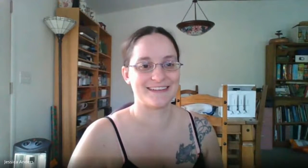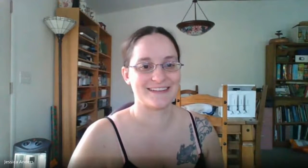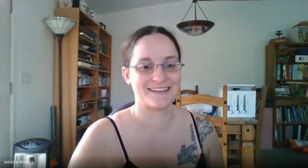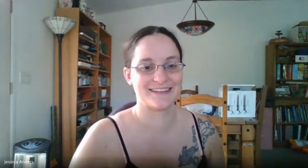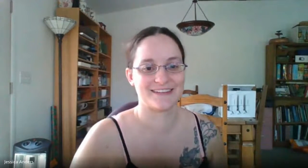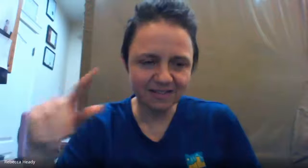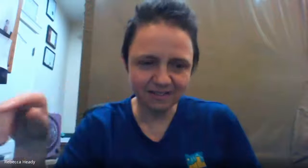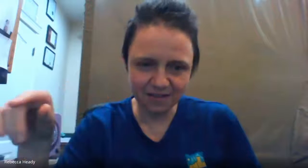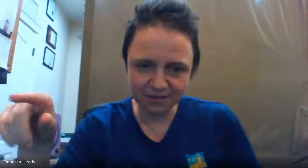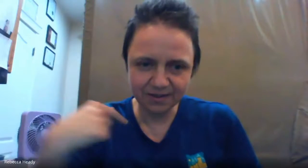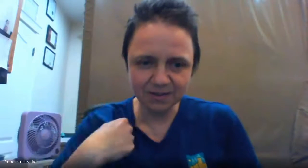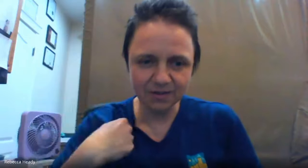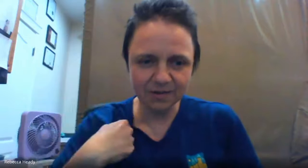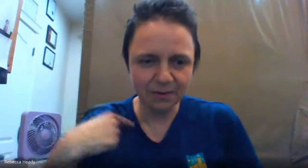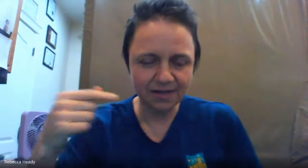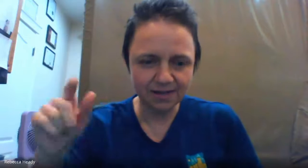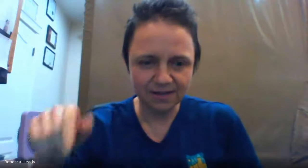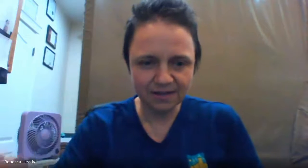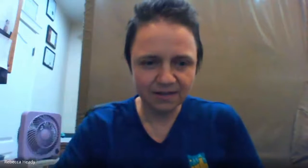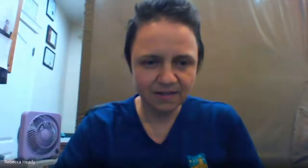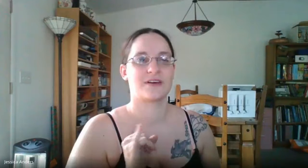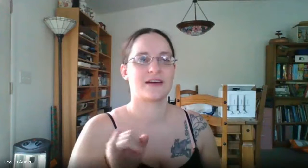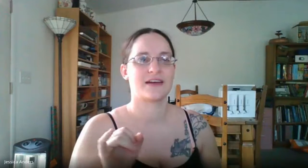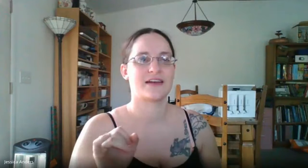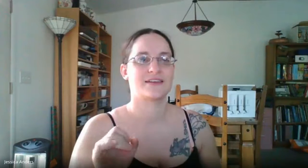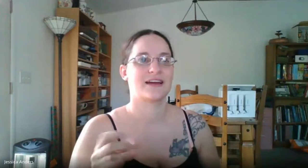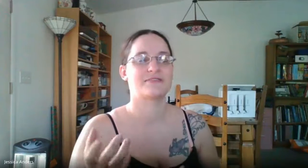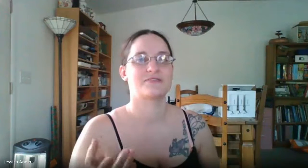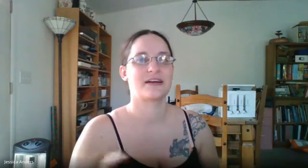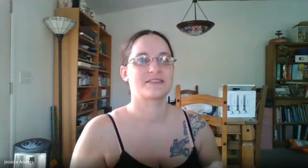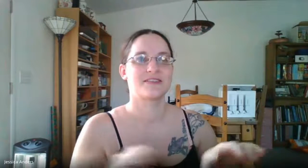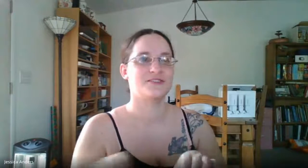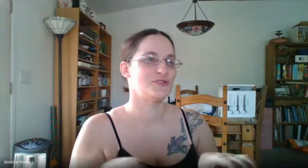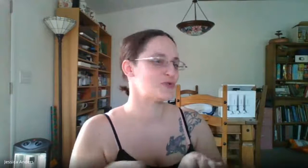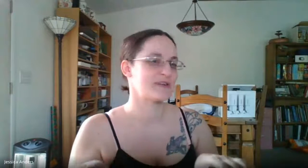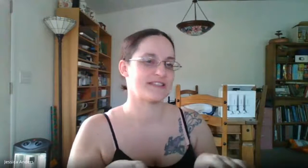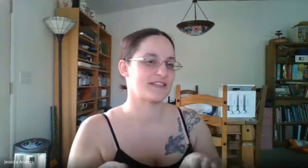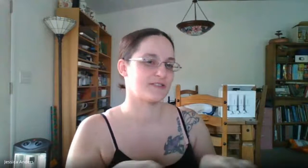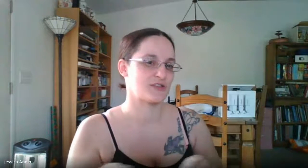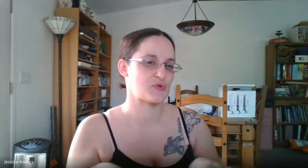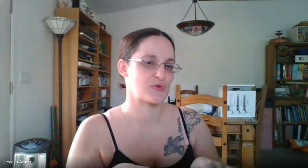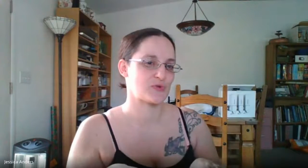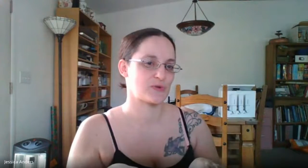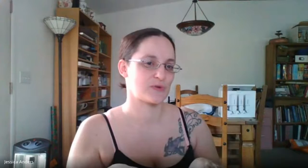Okay, what was the last thing that you said? You're what? I don't know. I do. Is this still do?